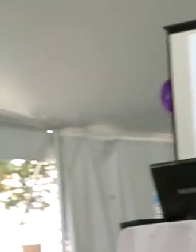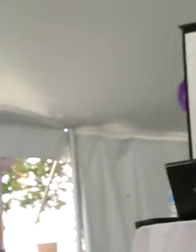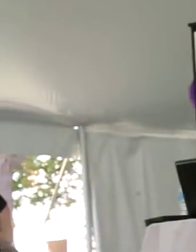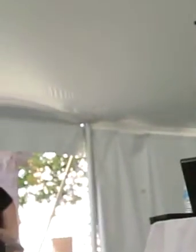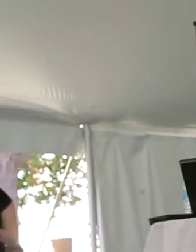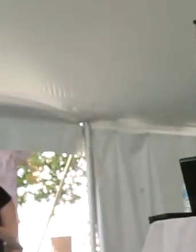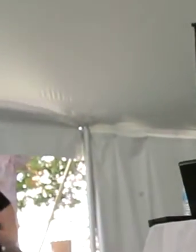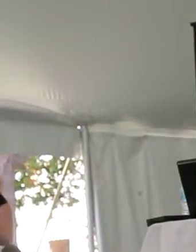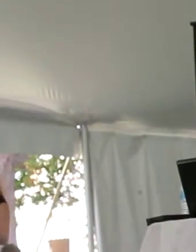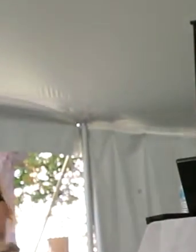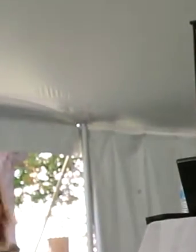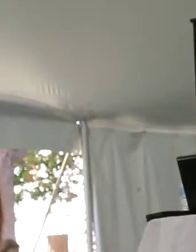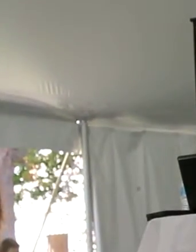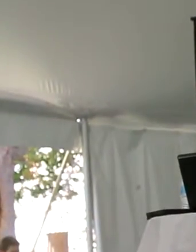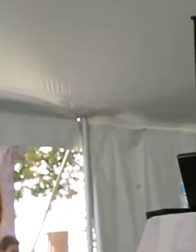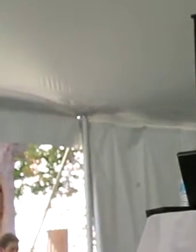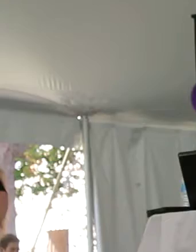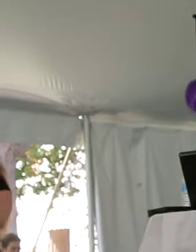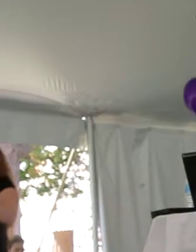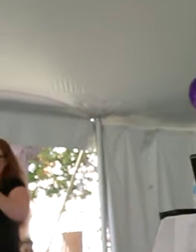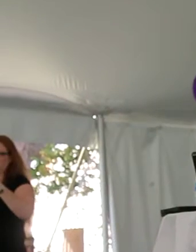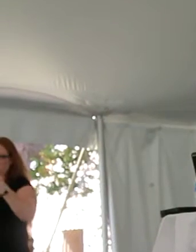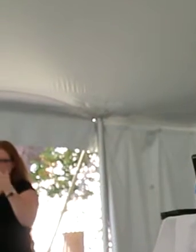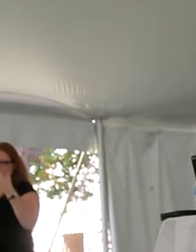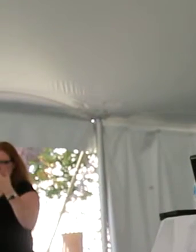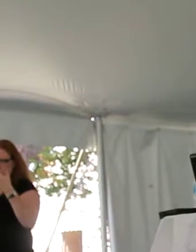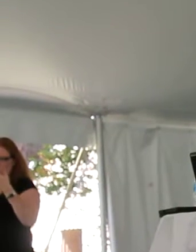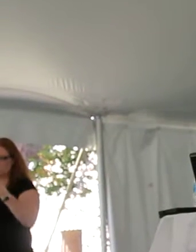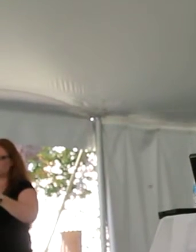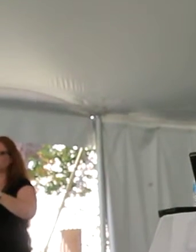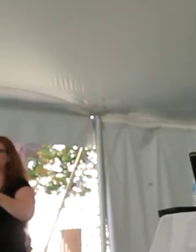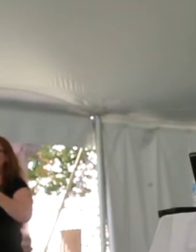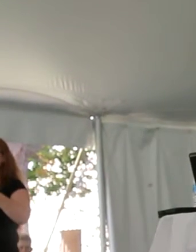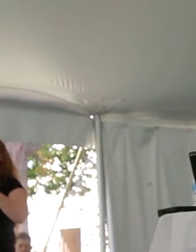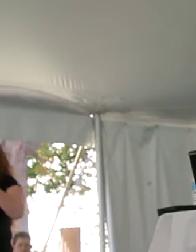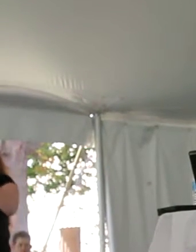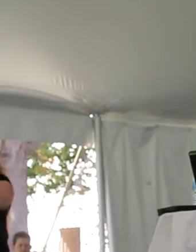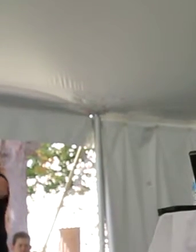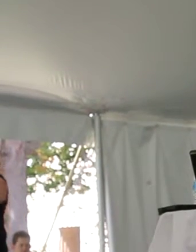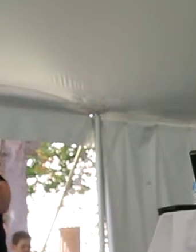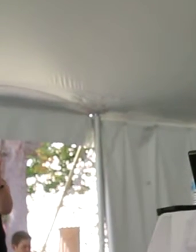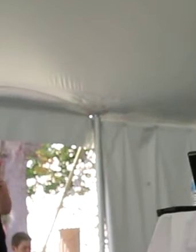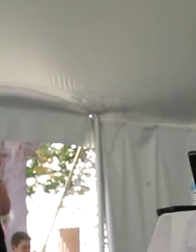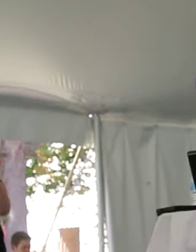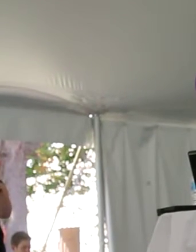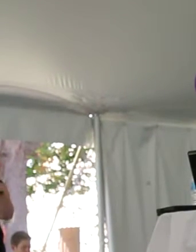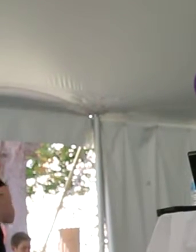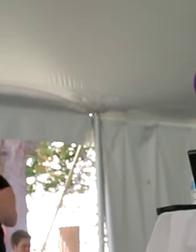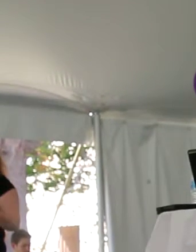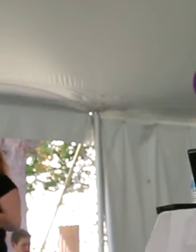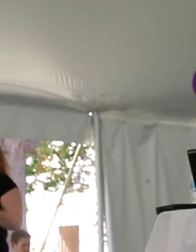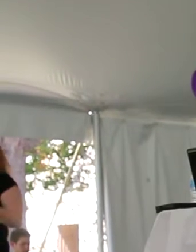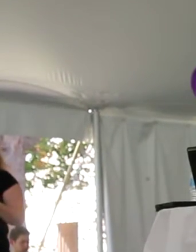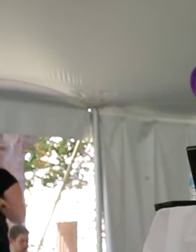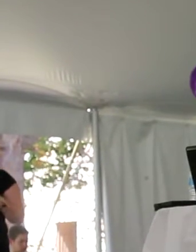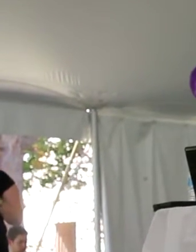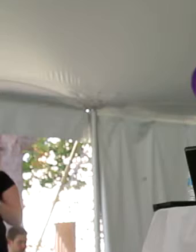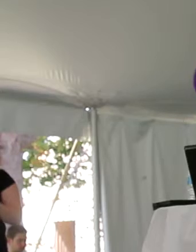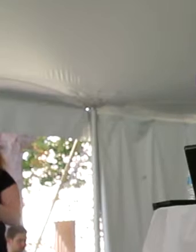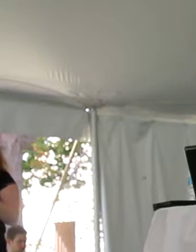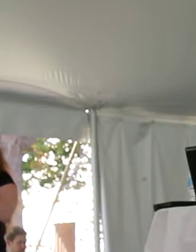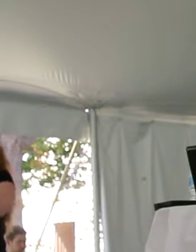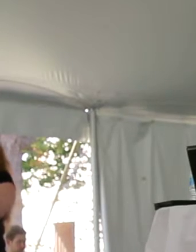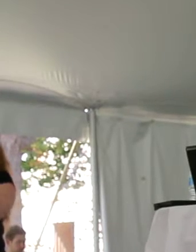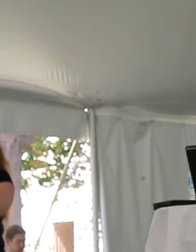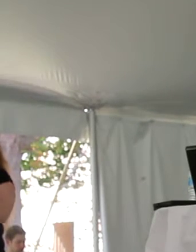So the purpose of the Walk4hearing is threefold. The first one is to raise awareness about hearing loss. And you can see the two photos that I picked here.